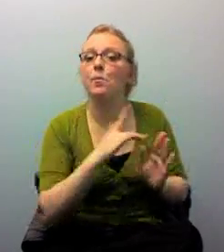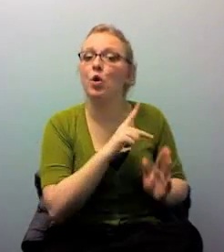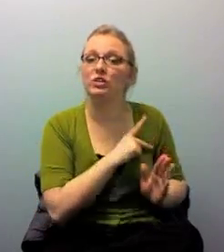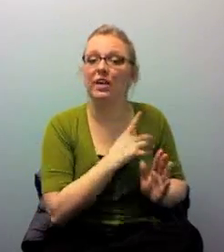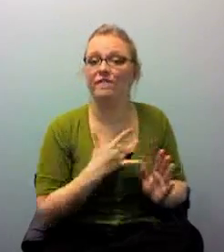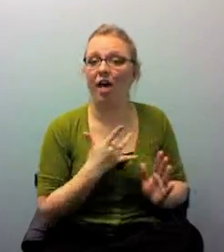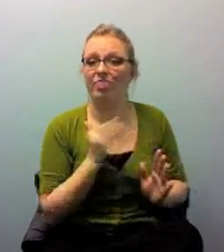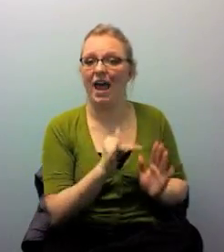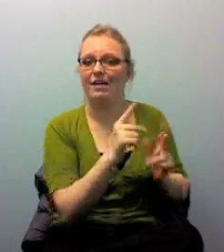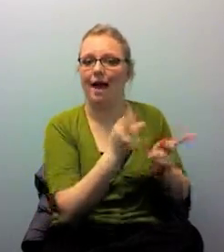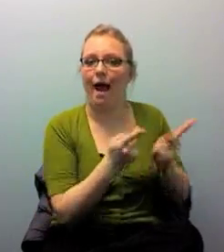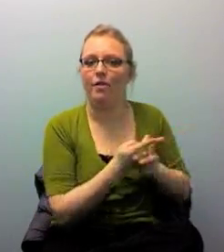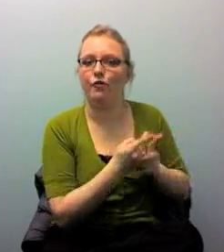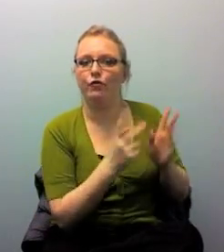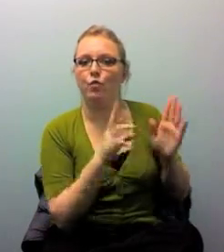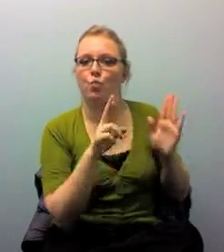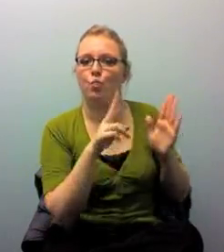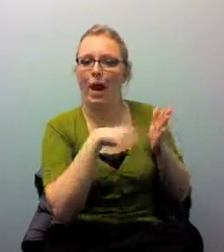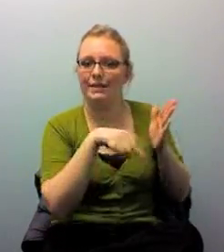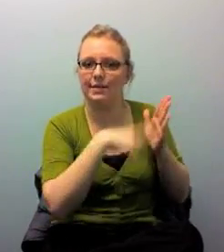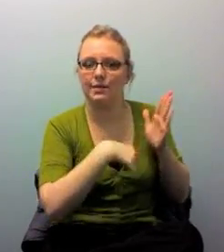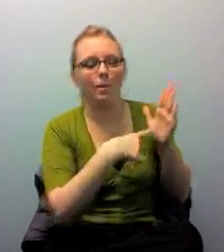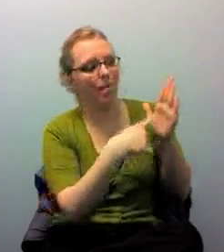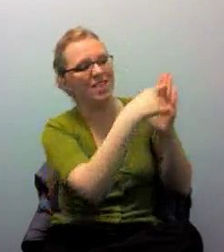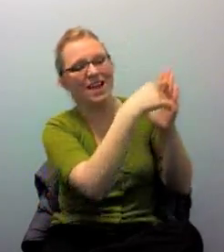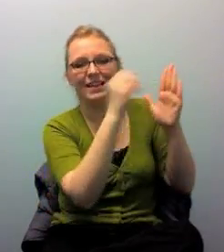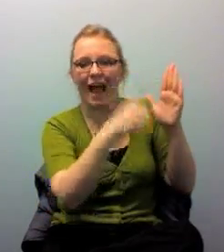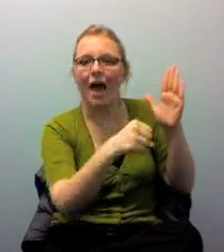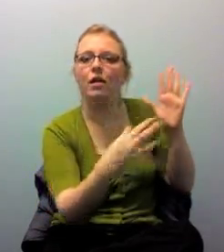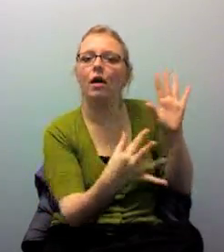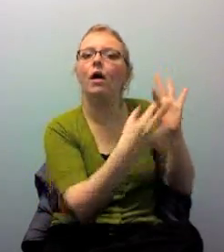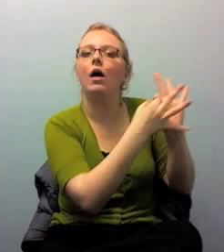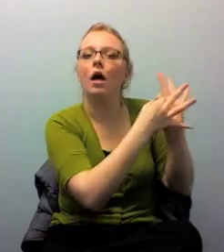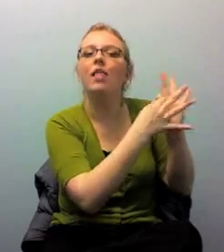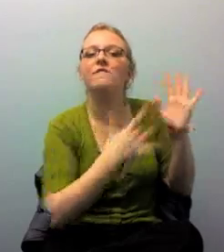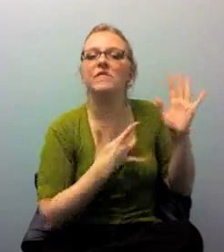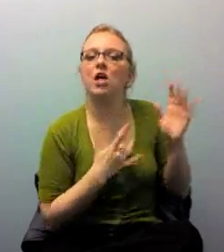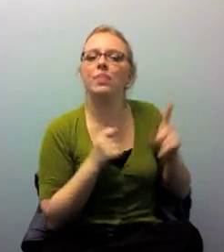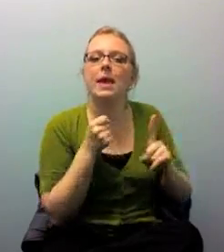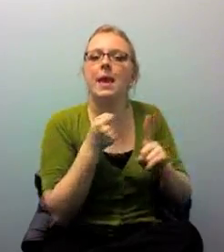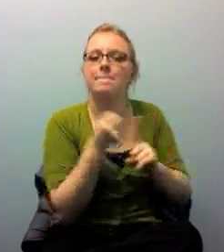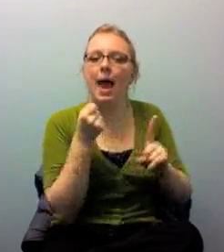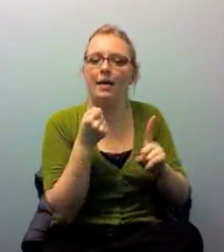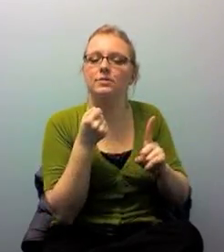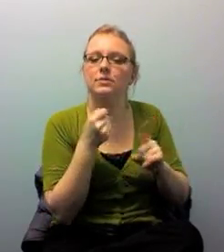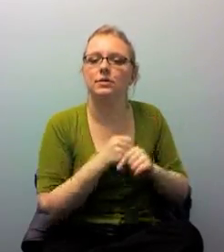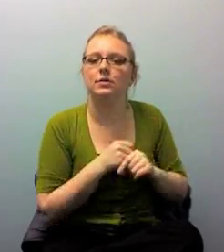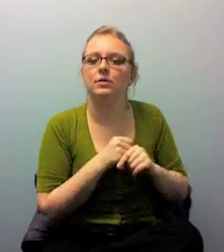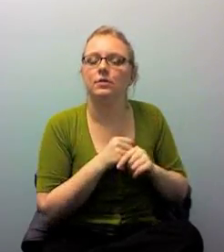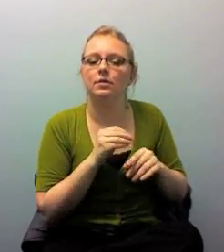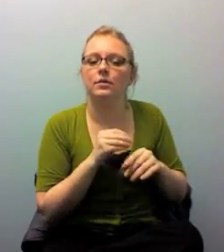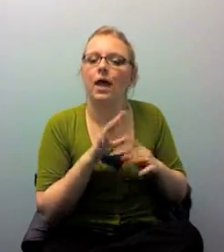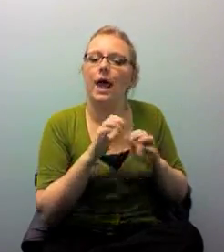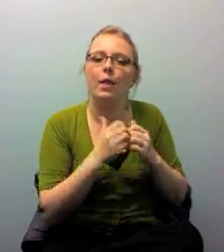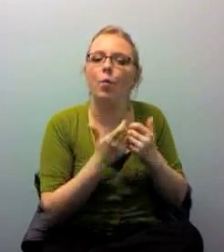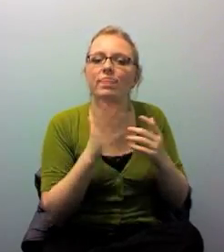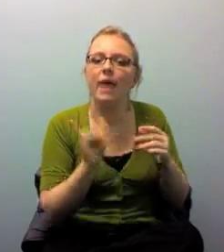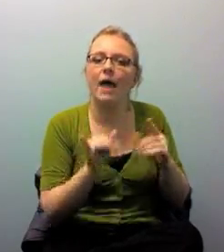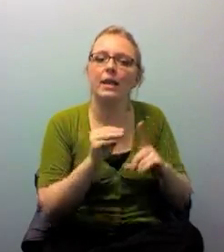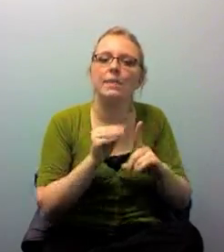racism. This gets them thinking about the impact of racism right away, and also, what does this impact have on our lives? Or